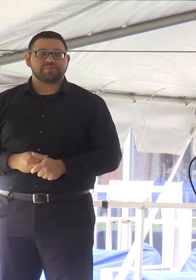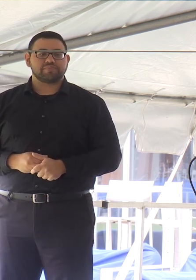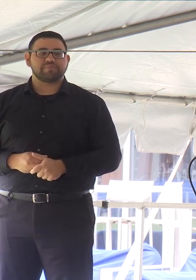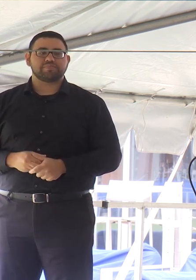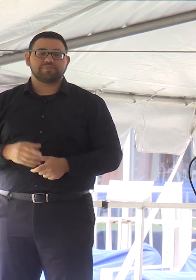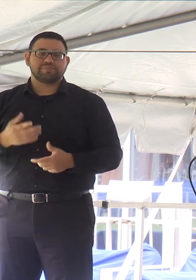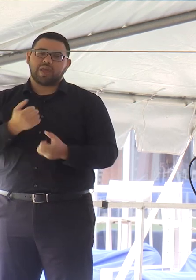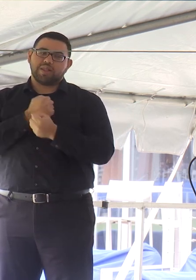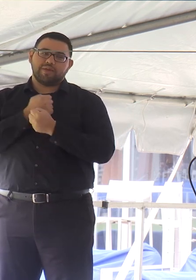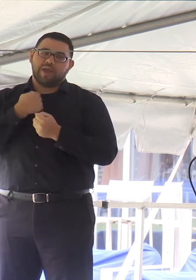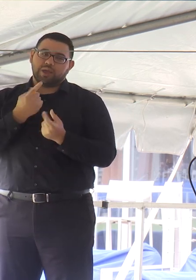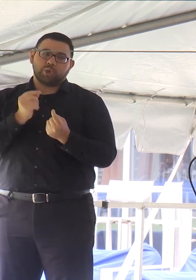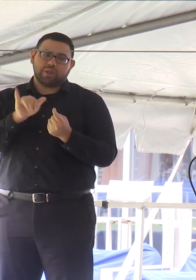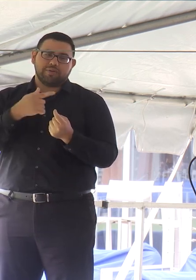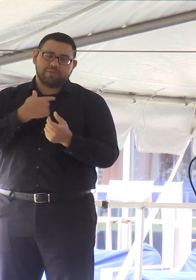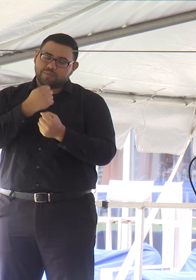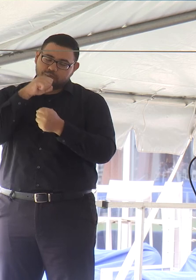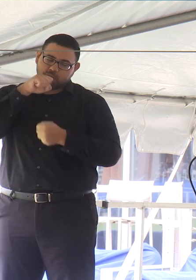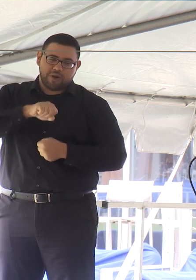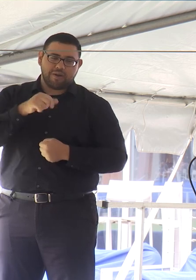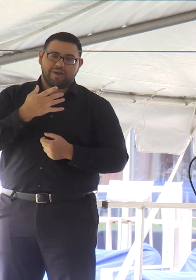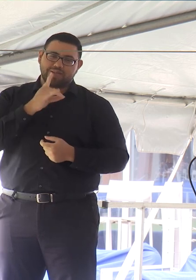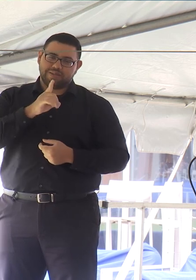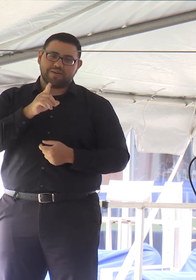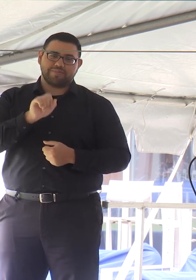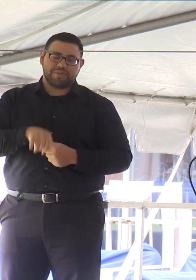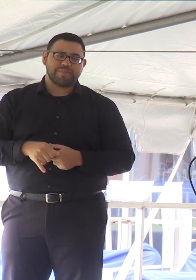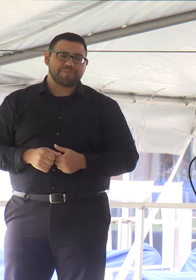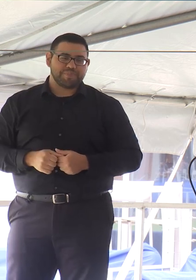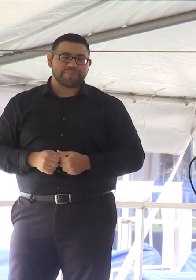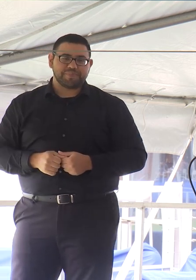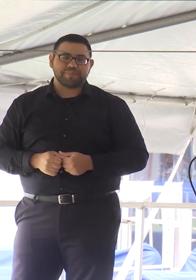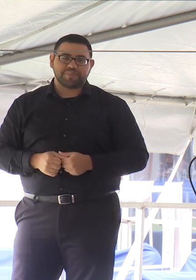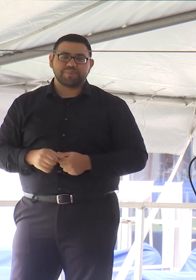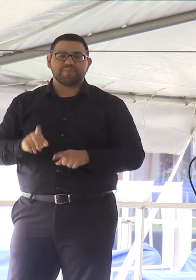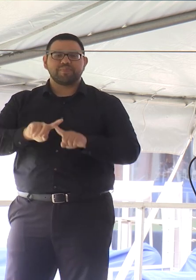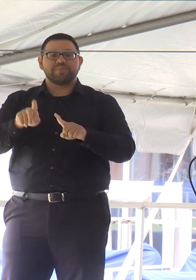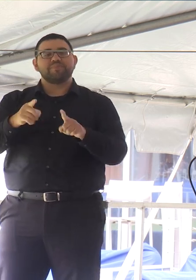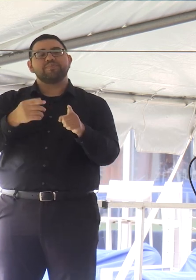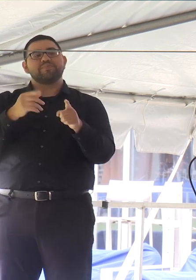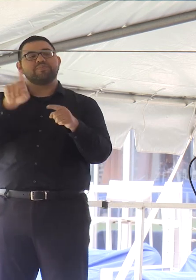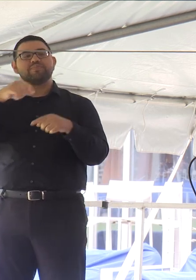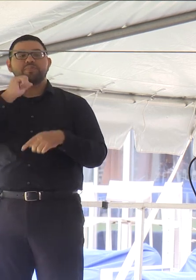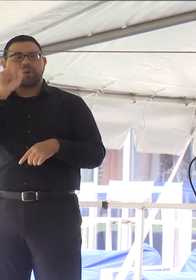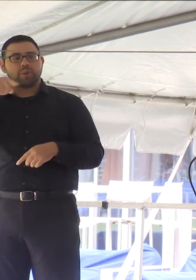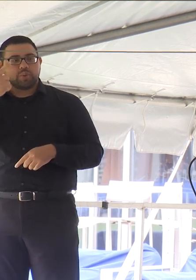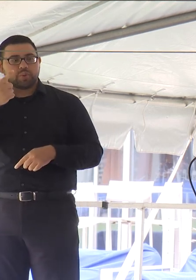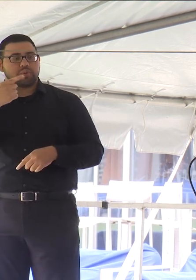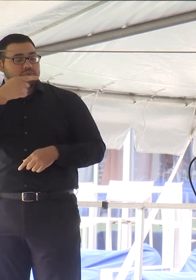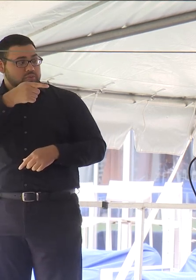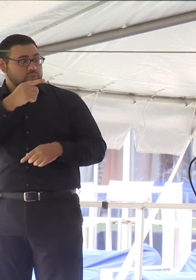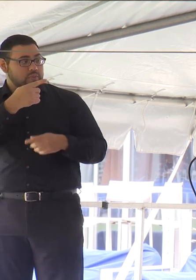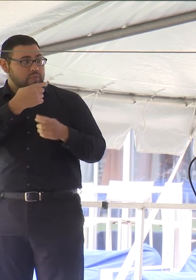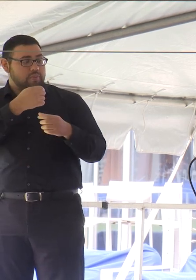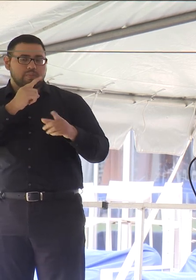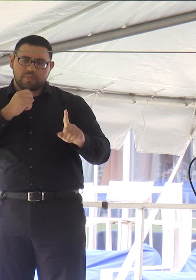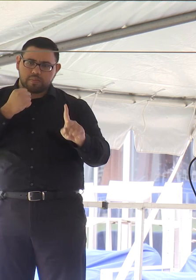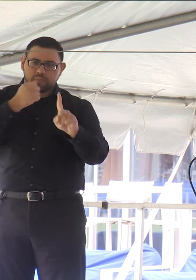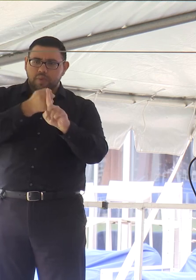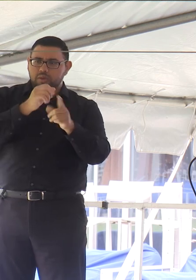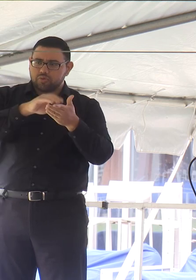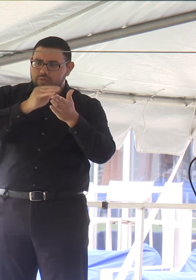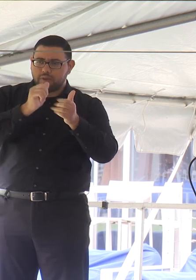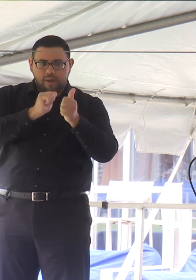He loves when I do that. He really does. But not only will you make an impact on the